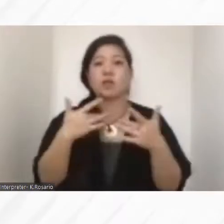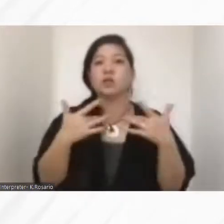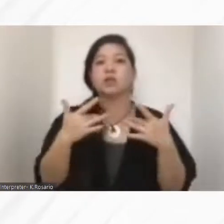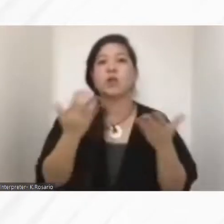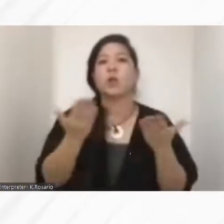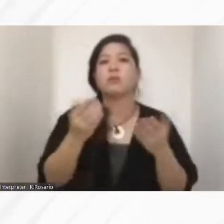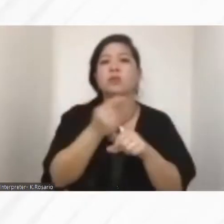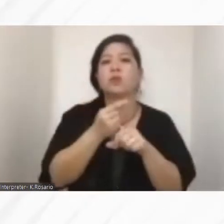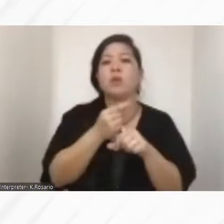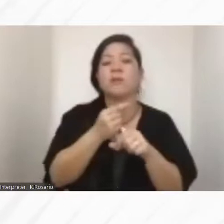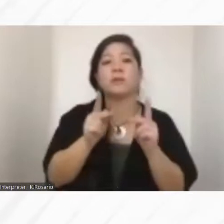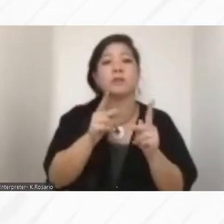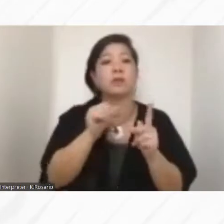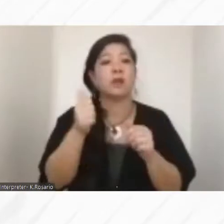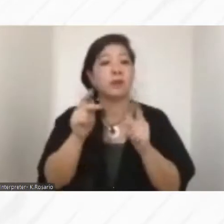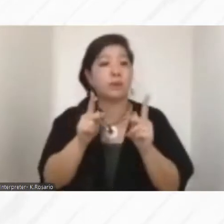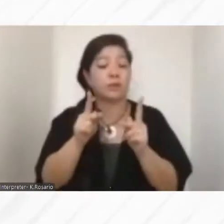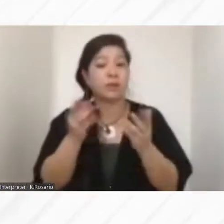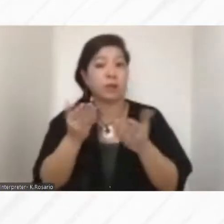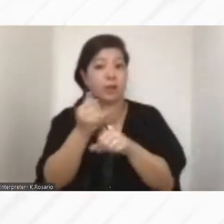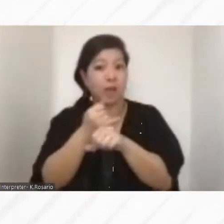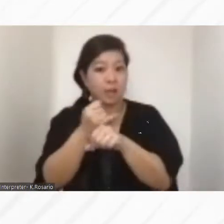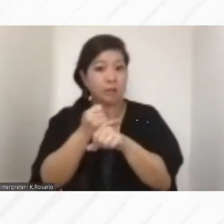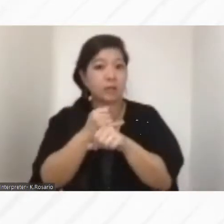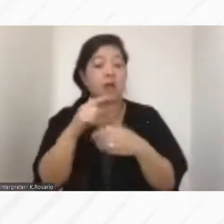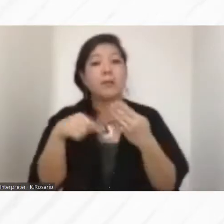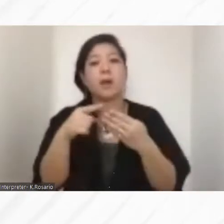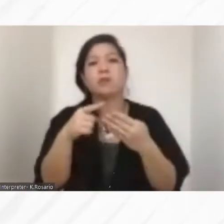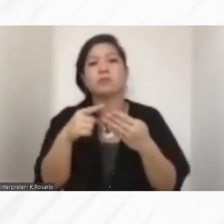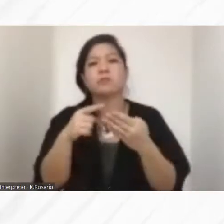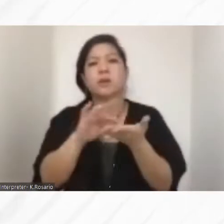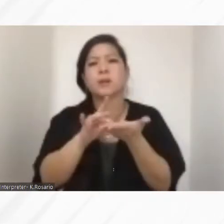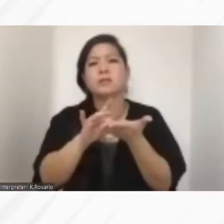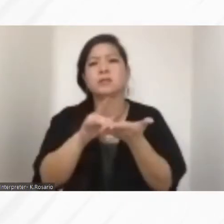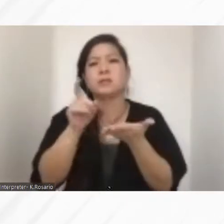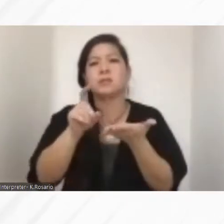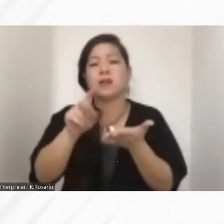Guamanians and other folks on the islands about vaccine safety and efficacy